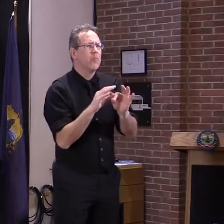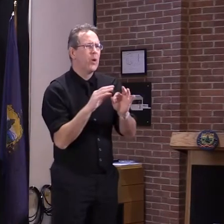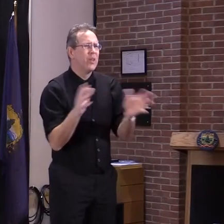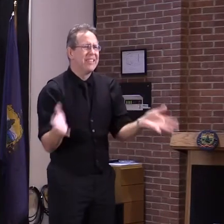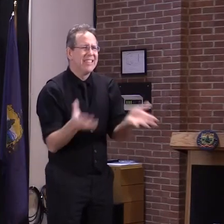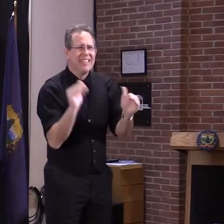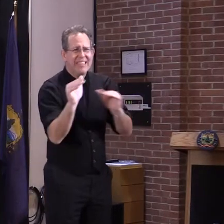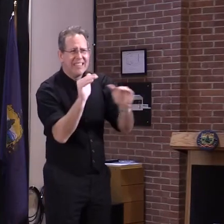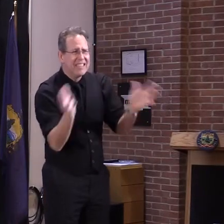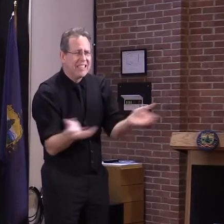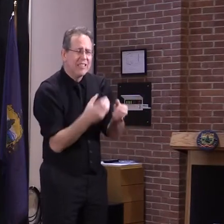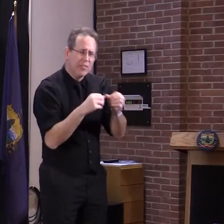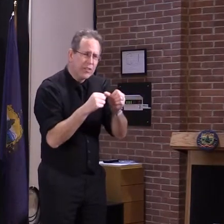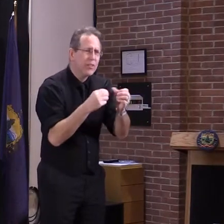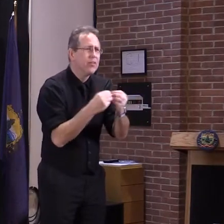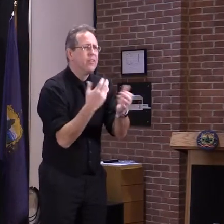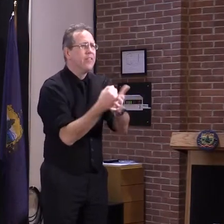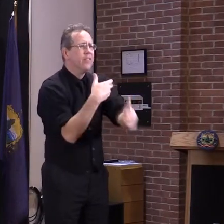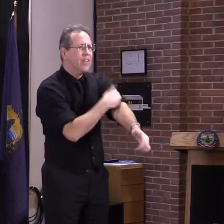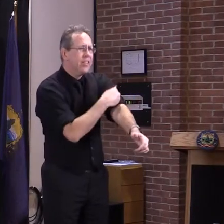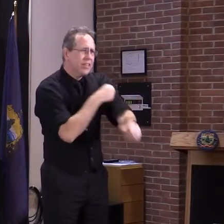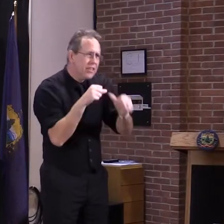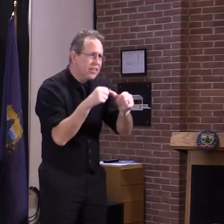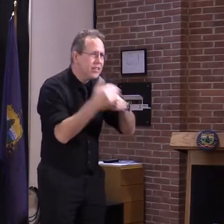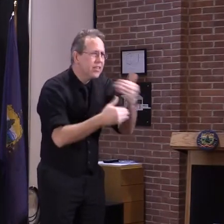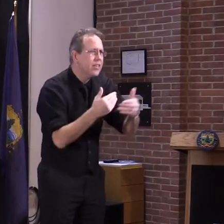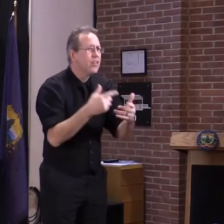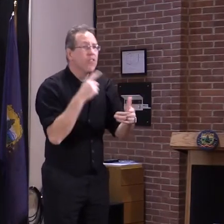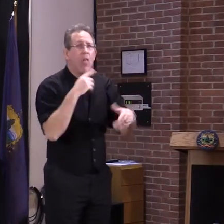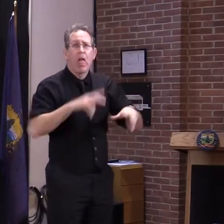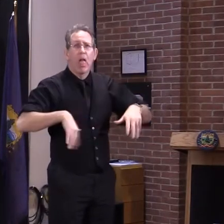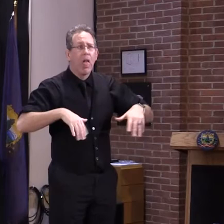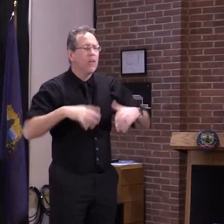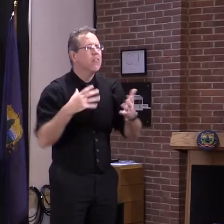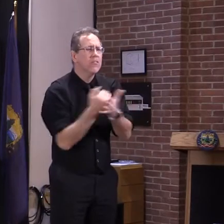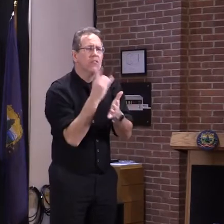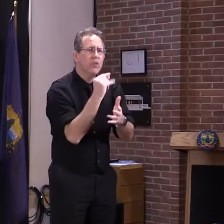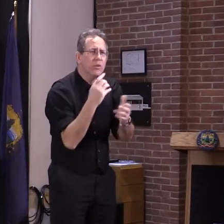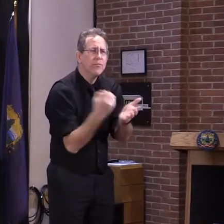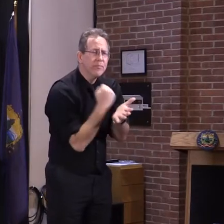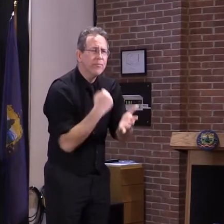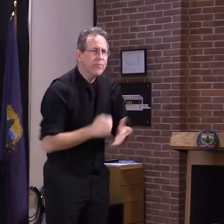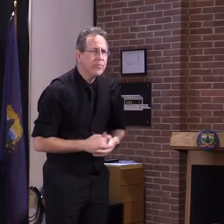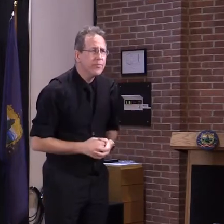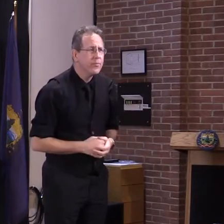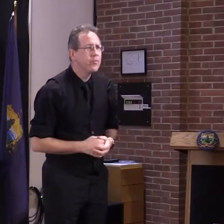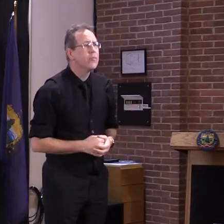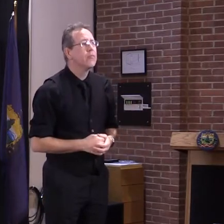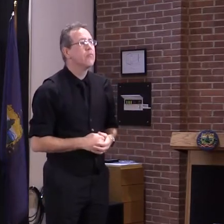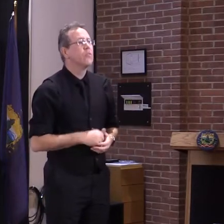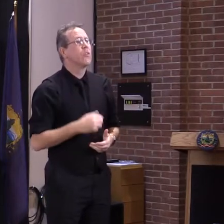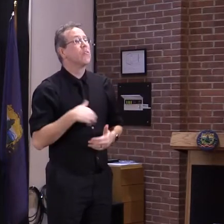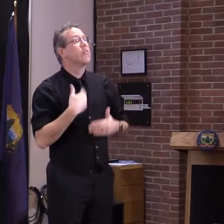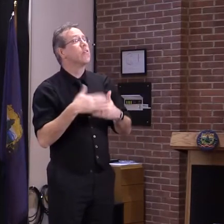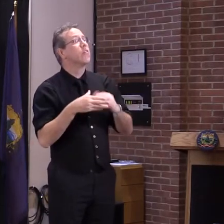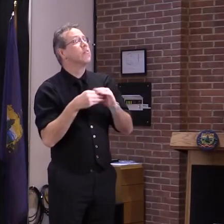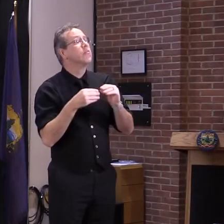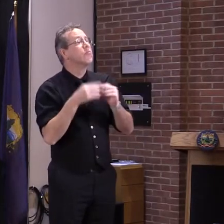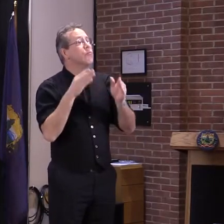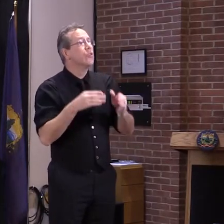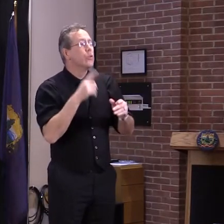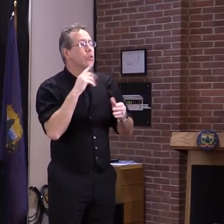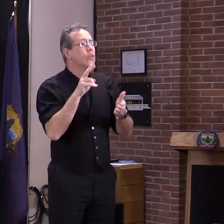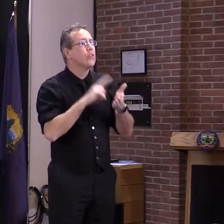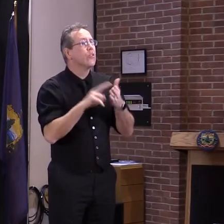your vaccination series if you haven't, to make sure we put this wave behind us. And with that, I'll now turn it over to Secretary